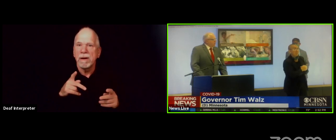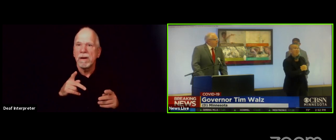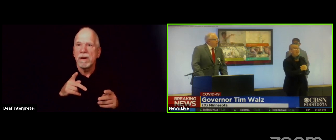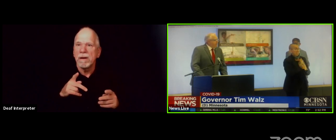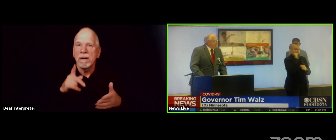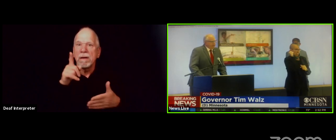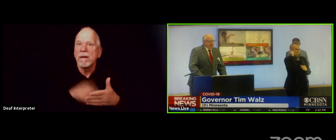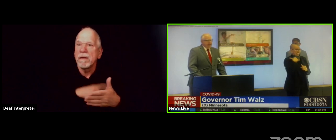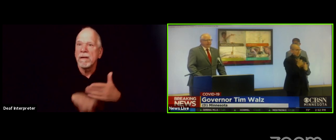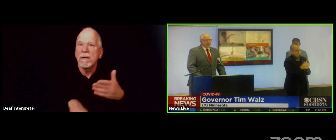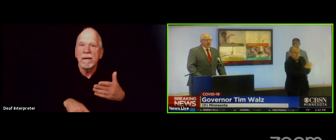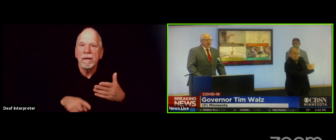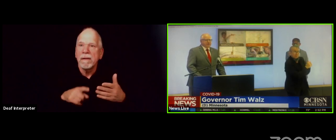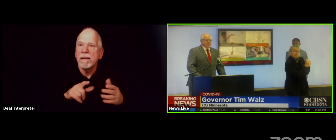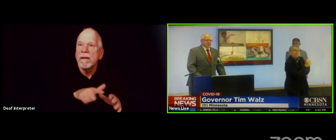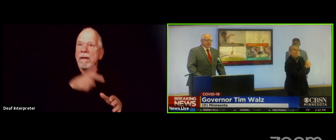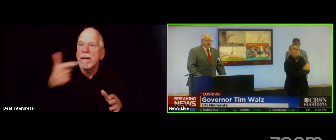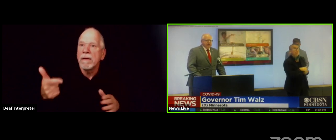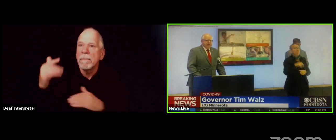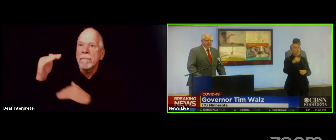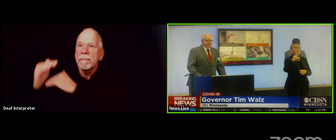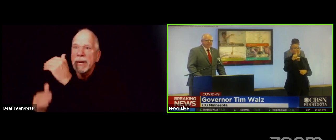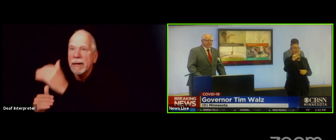with Leader Dowd. And I think all of us